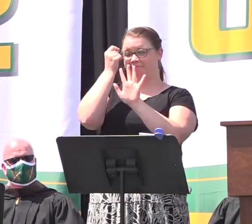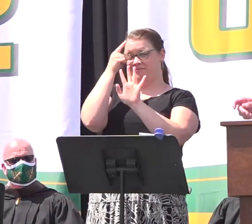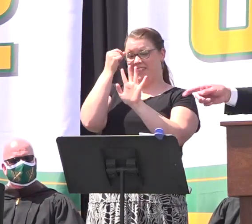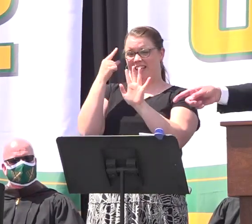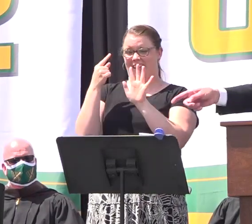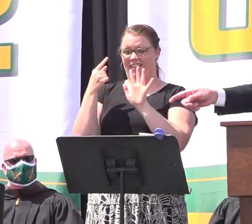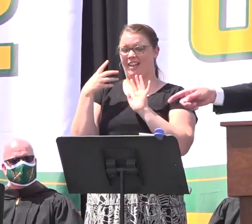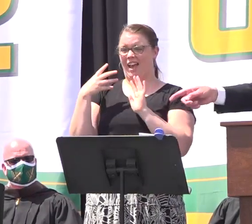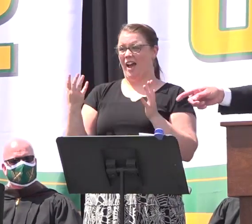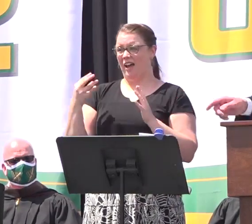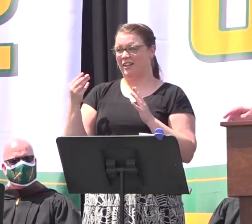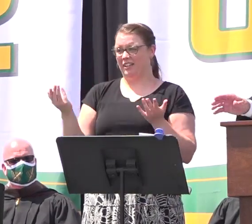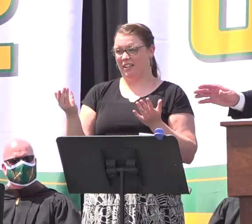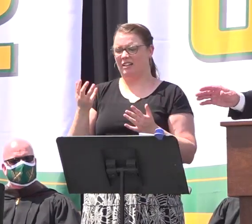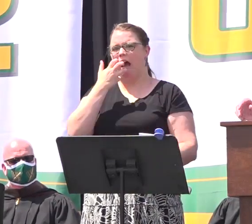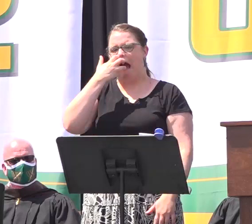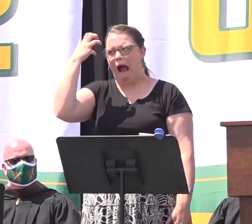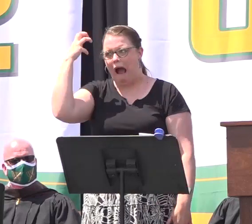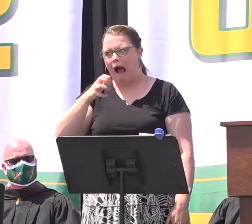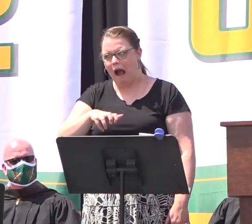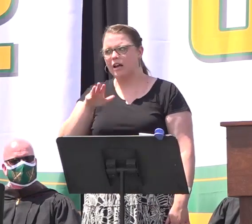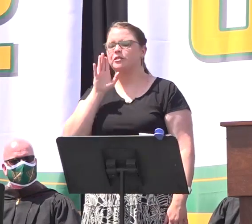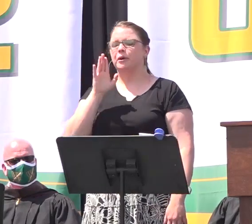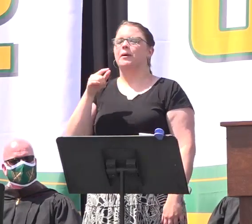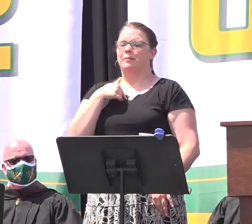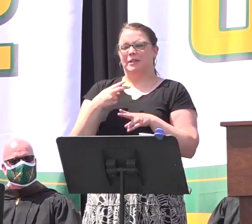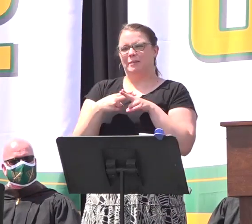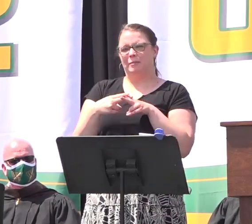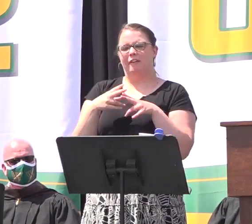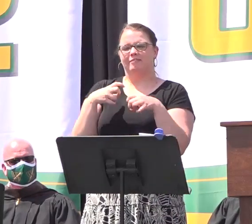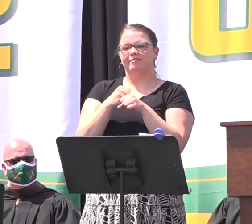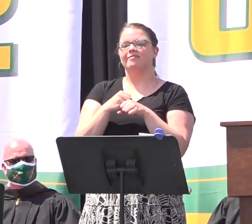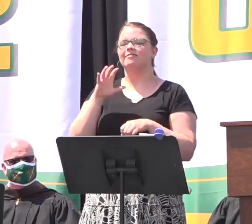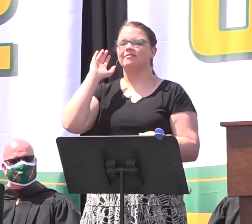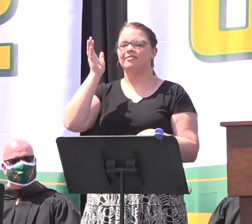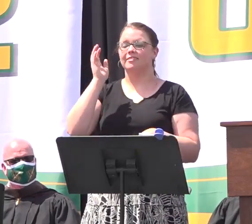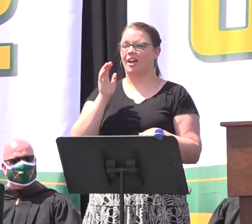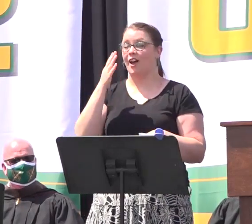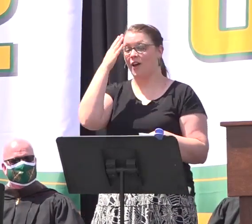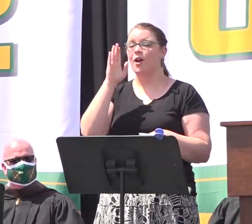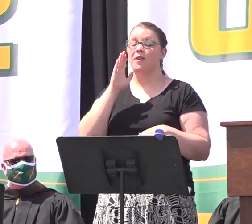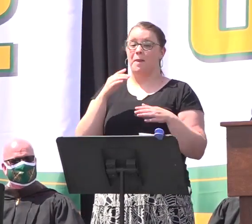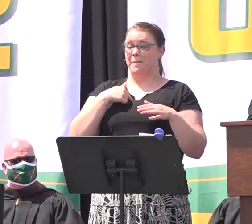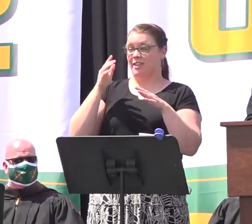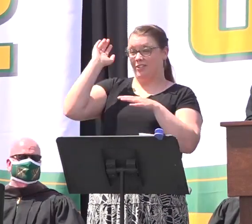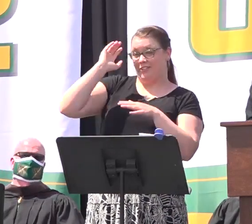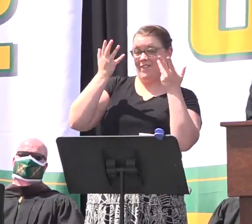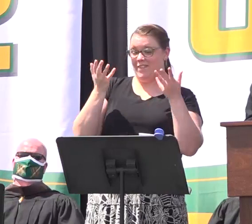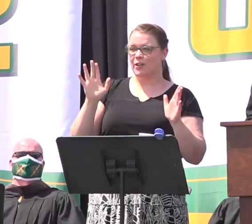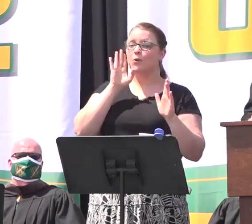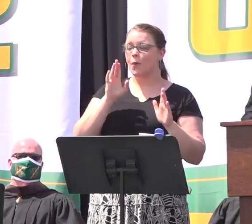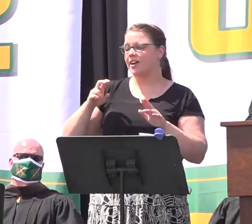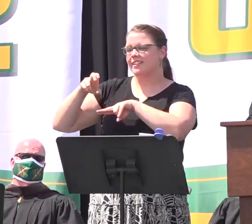And I'm gonna sing a song at the end of this. I haven't done that before one of these, but I'm gonna do it for you. I think you'll enjoy it. But I